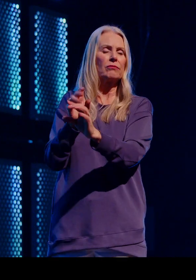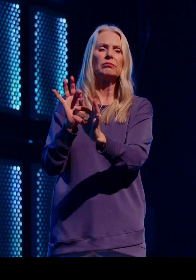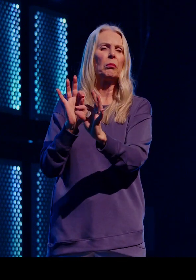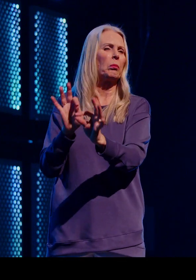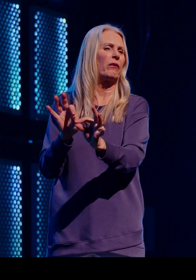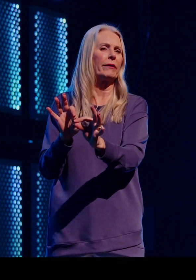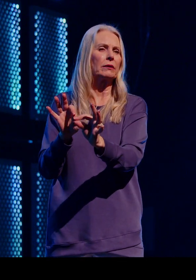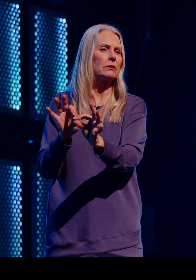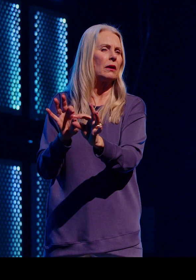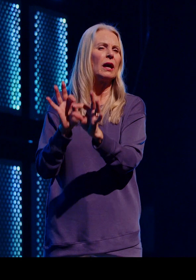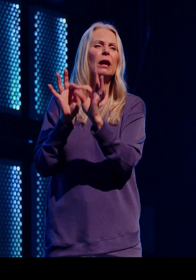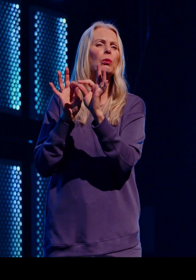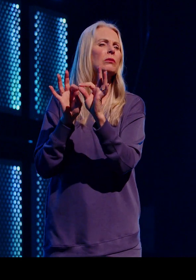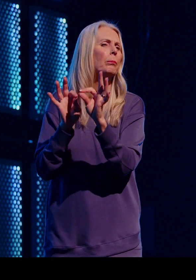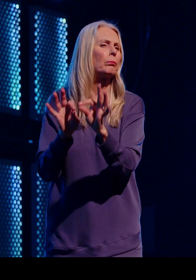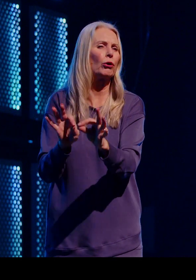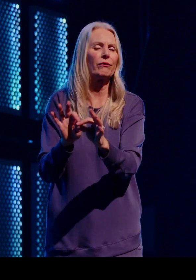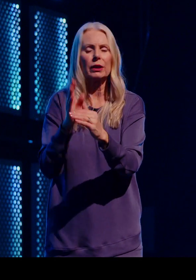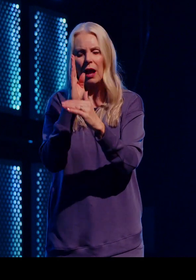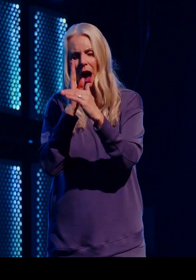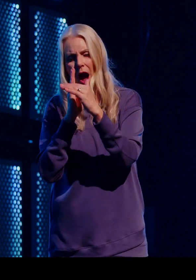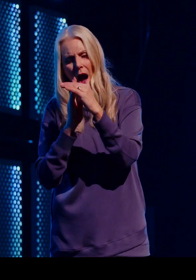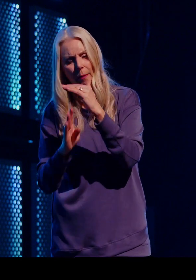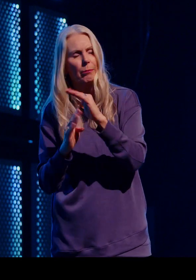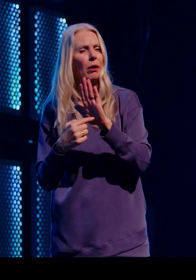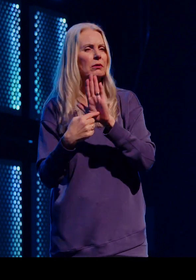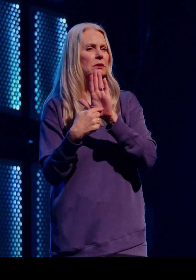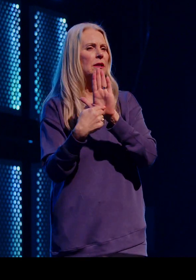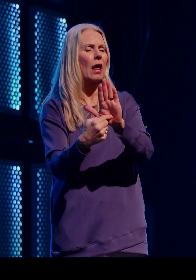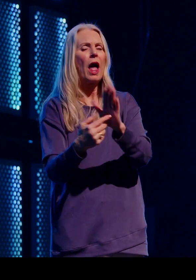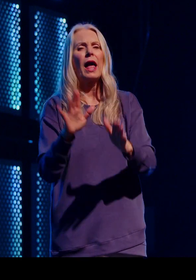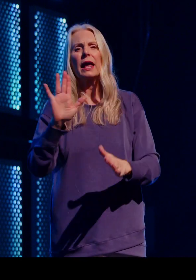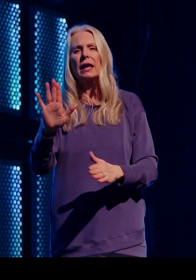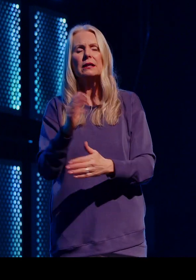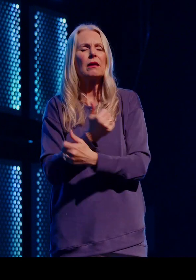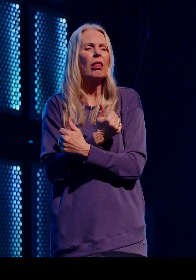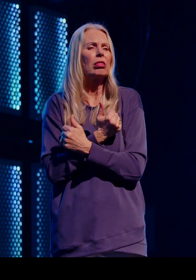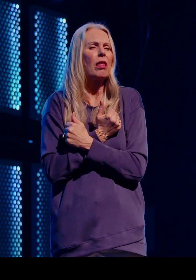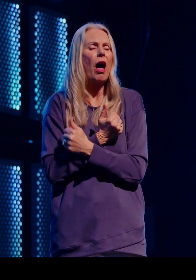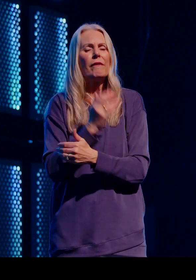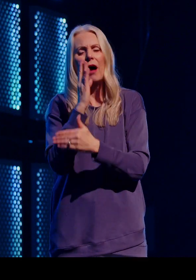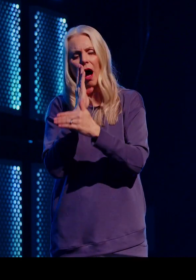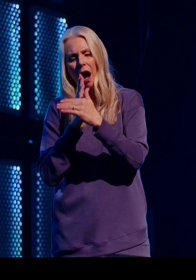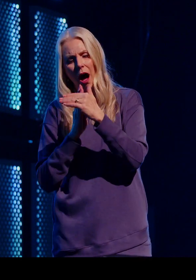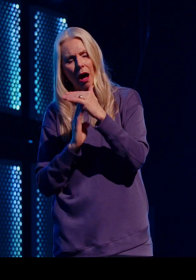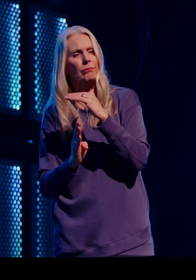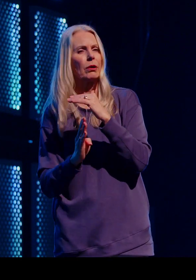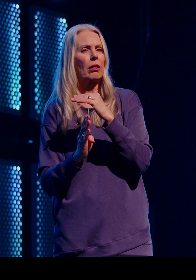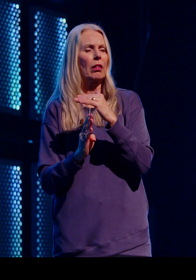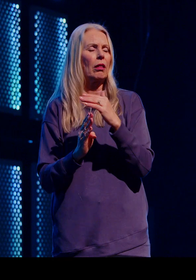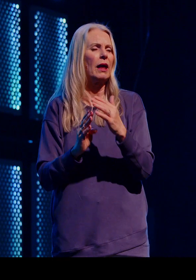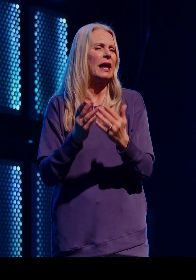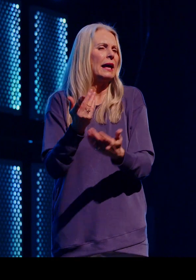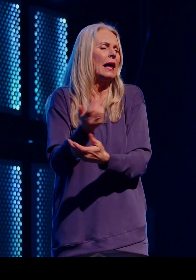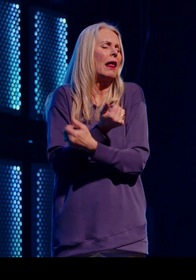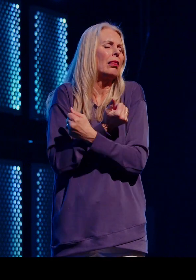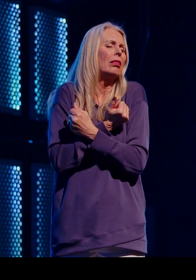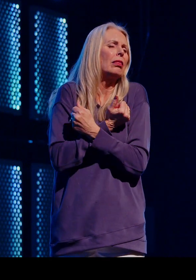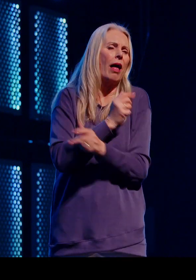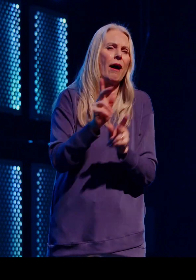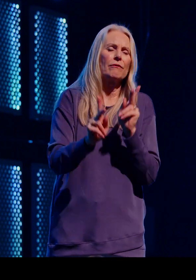person who was perfect at being humble. It was a perfect display of humble love. I want to fill that in. His love was humble. The way he loved people